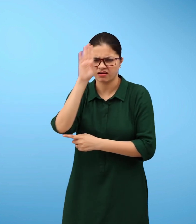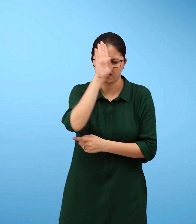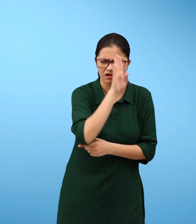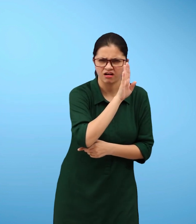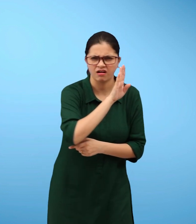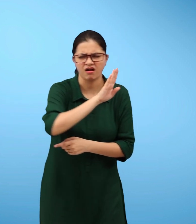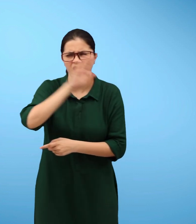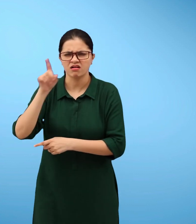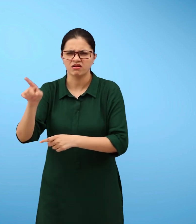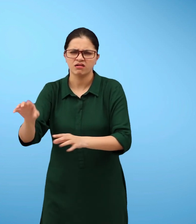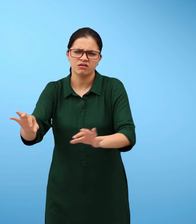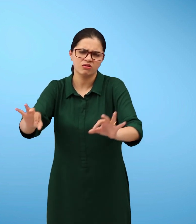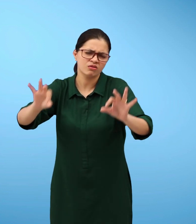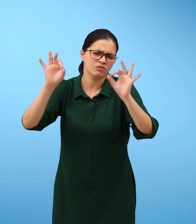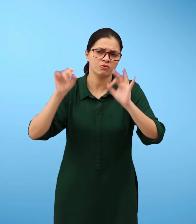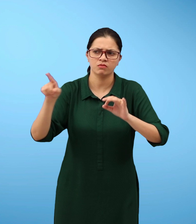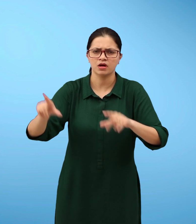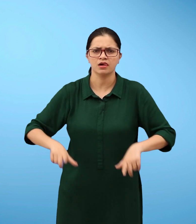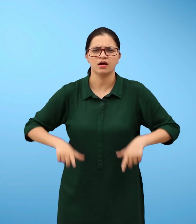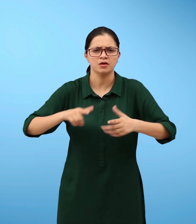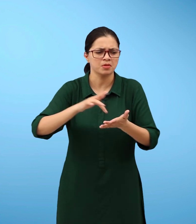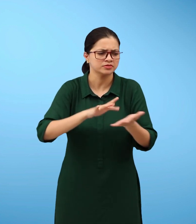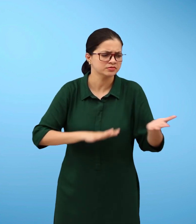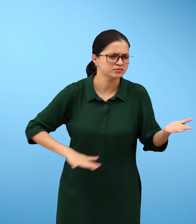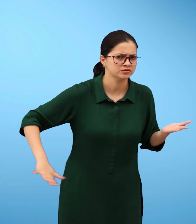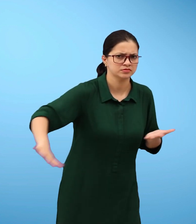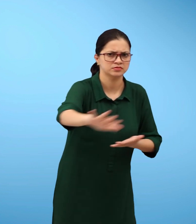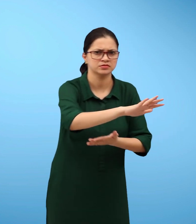who lived on the banks of the Ganga in the Himalayas